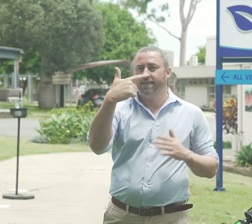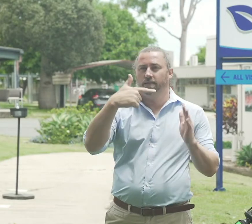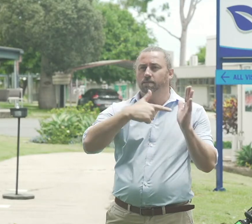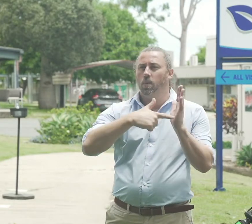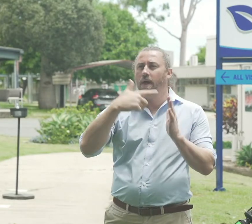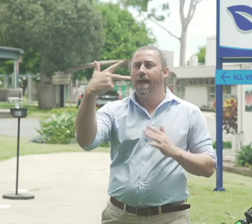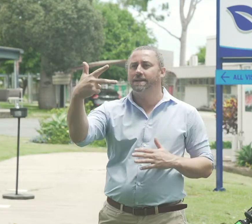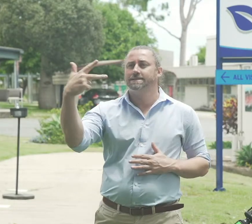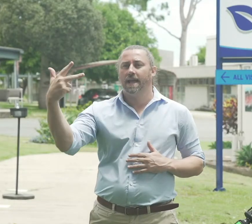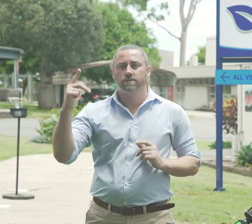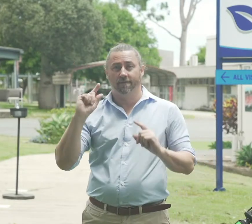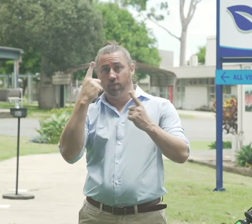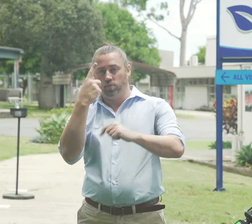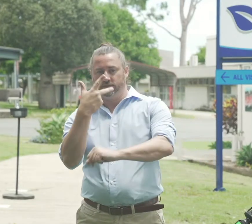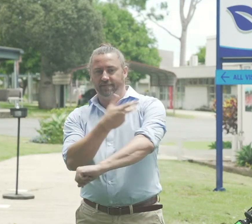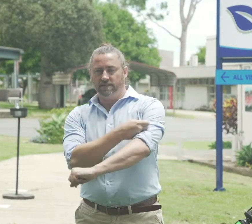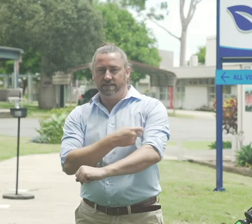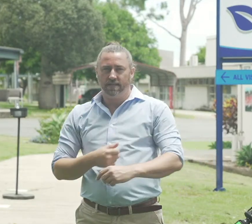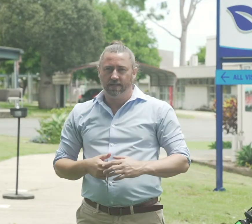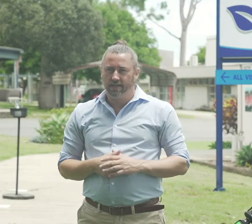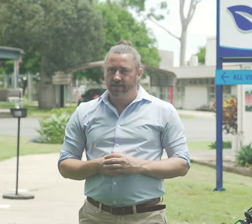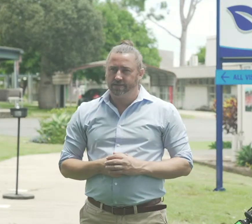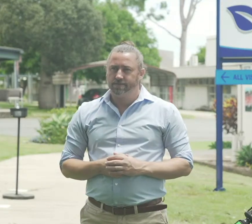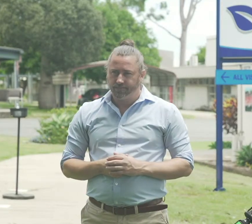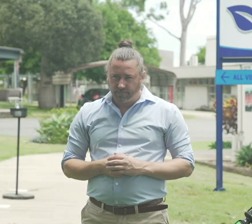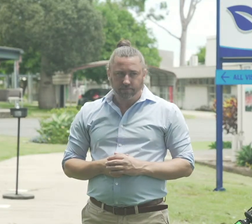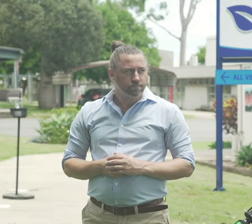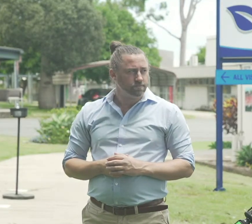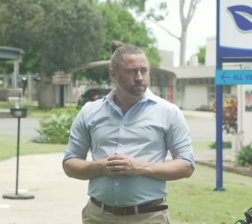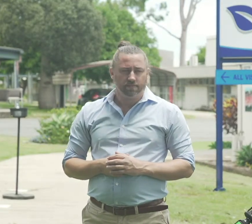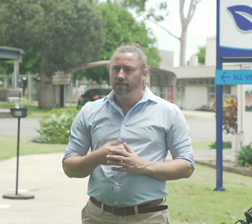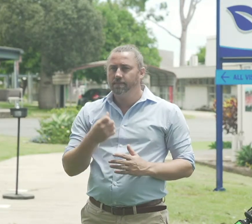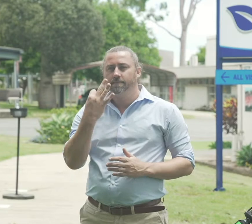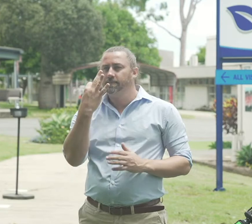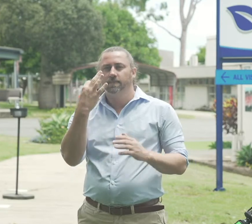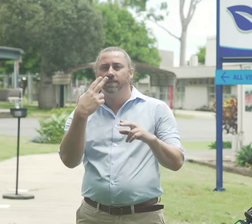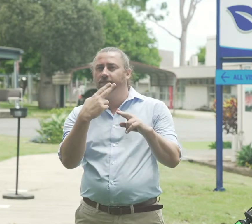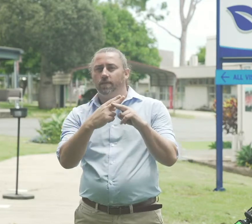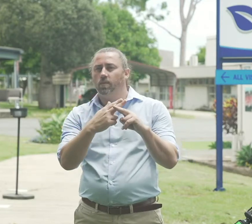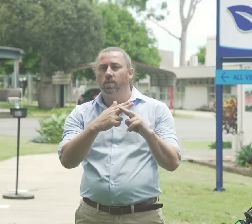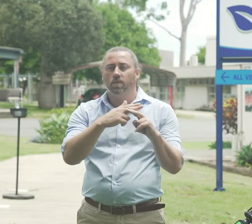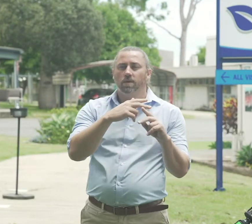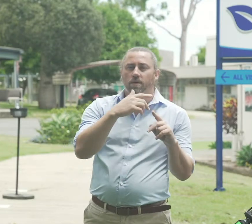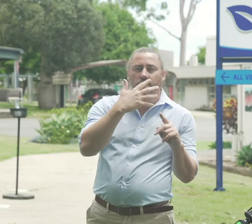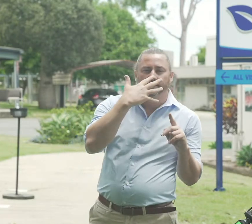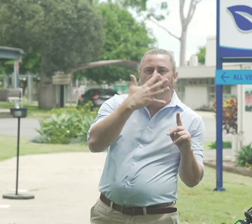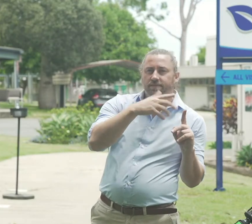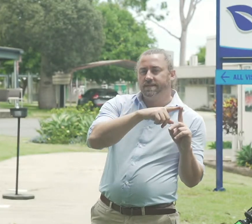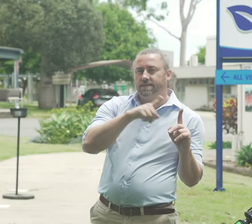37.88% first dose. And I don't have it for adolescents here today, I'm afraid.